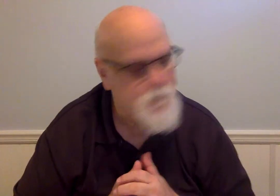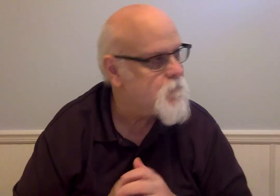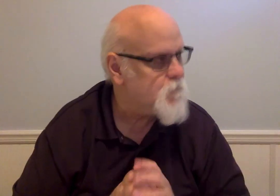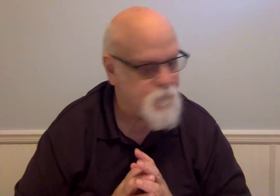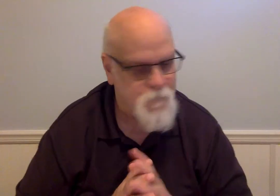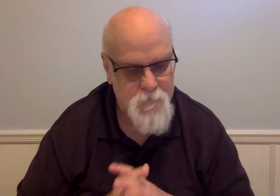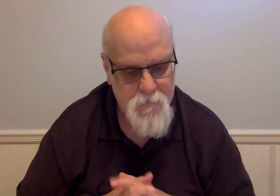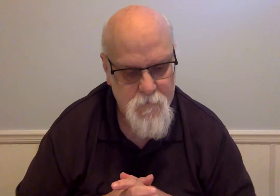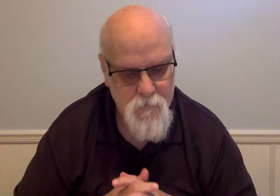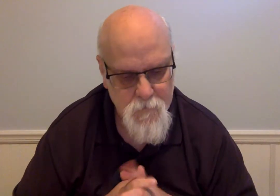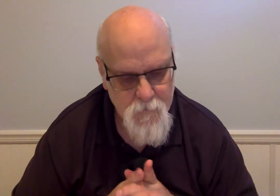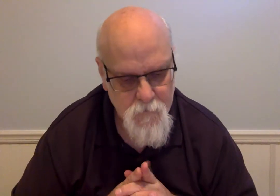finally.